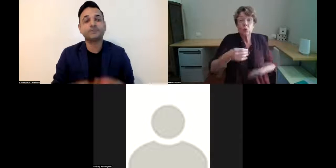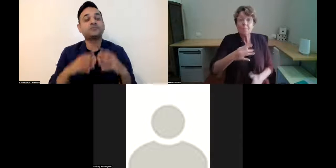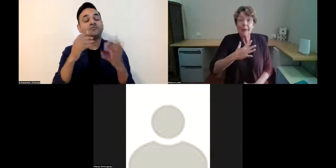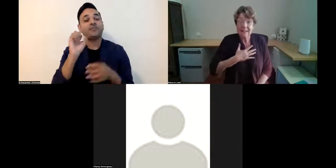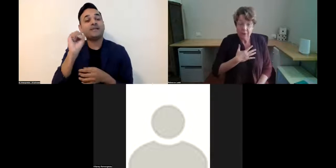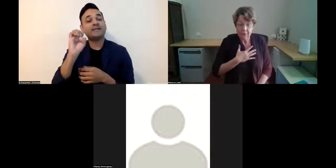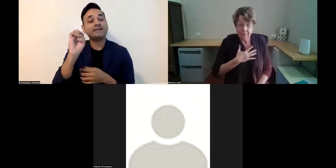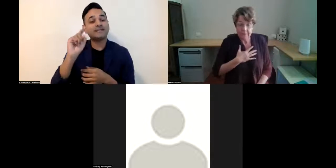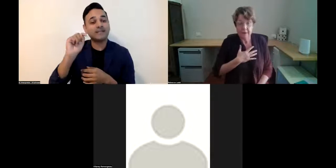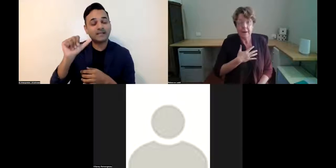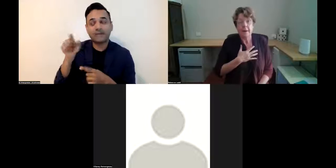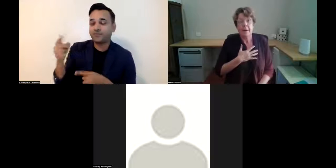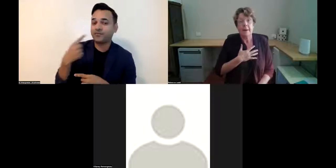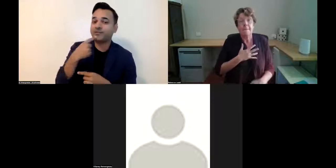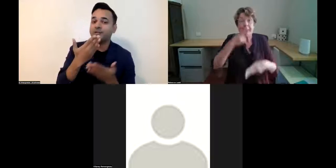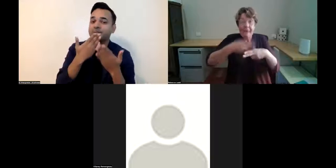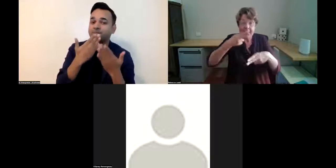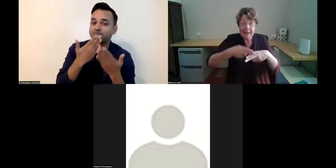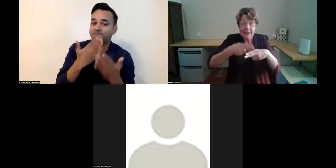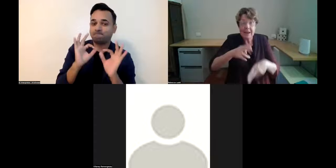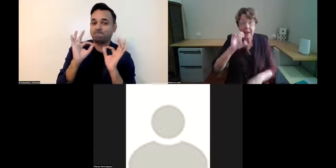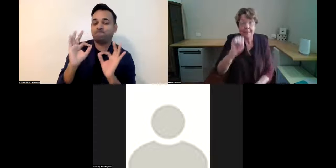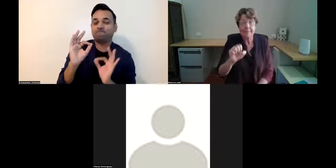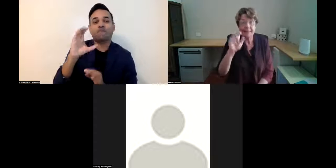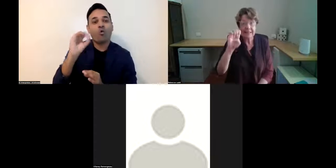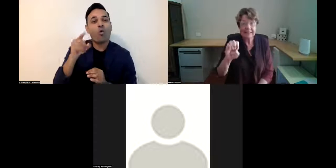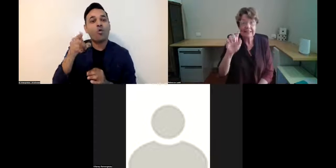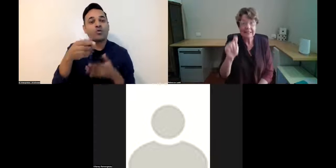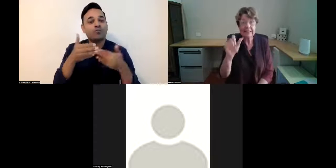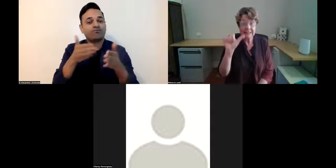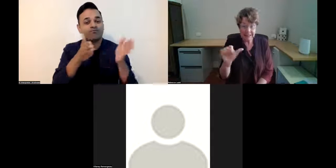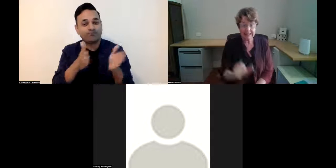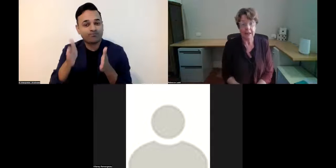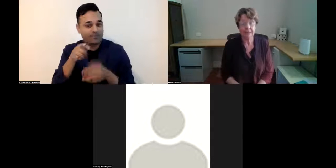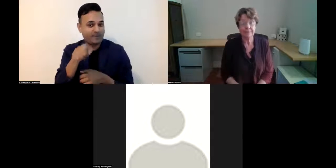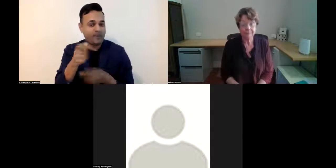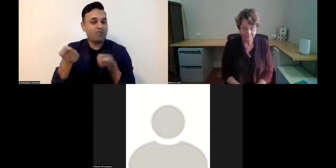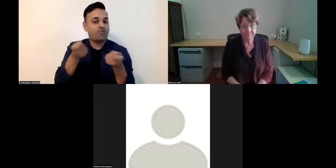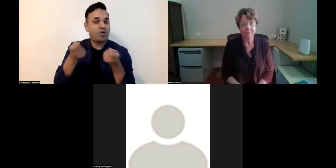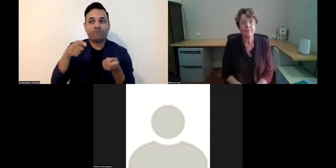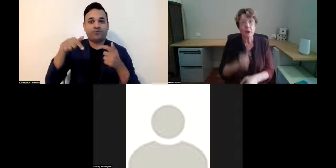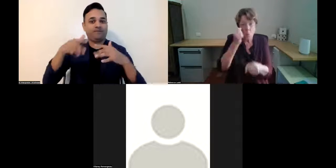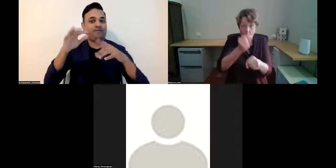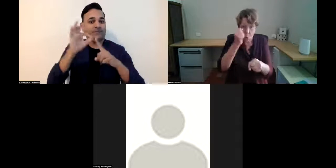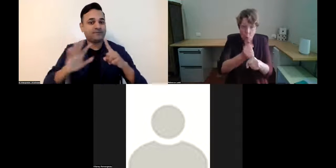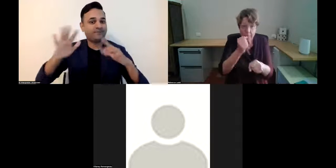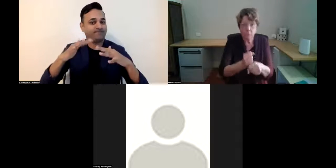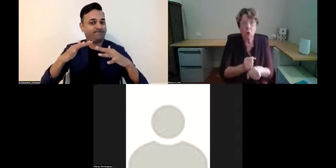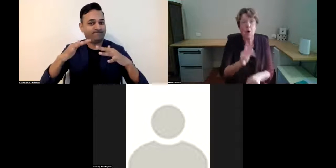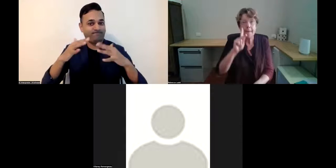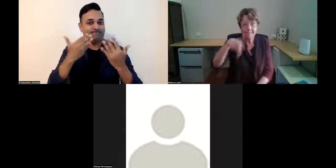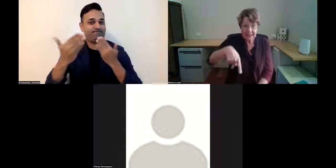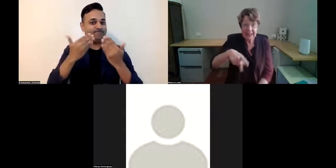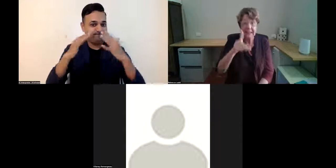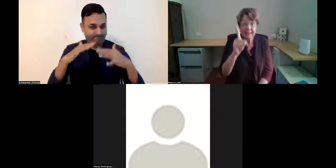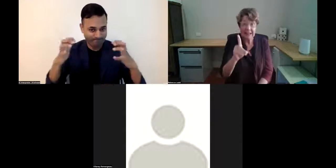Madanoi, currently working as a CEO for the Pacific Disability Forum. And I note